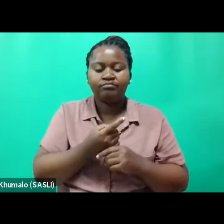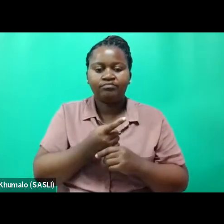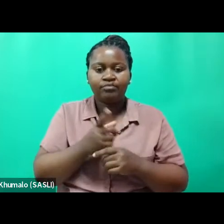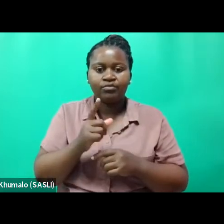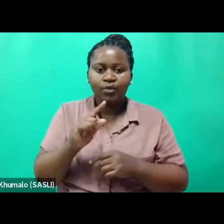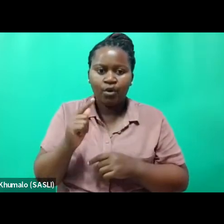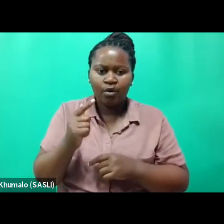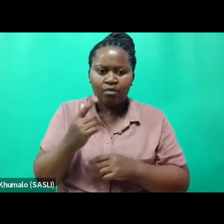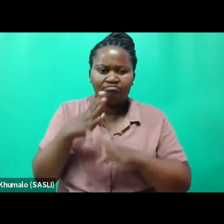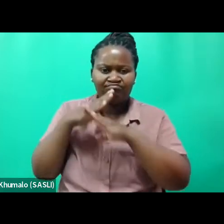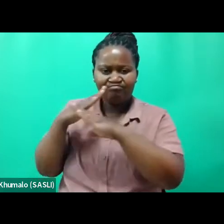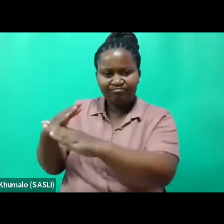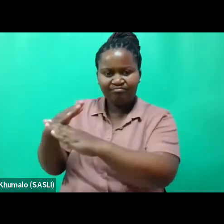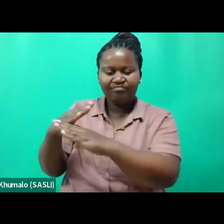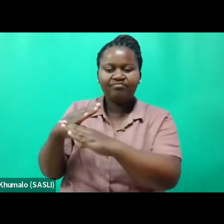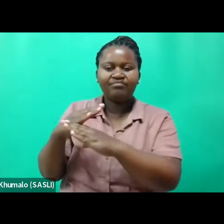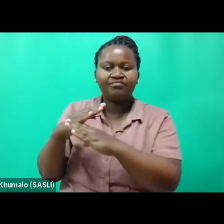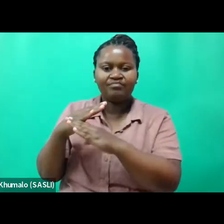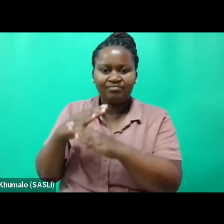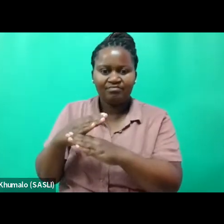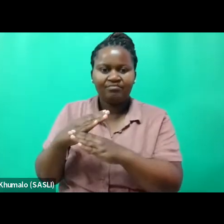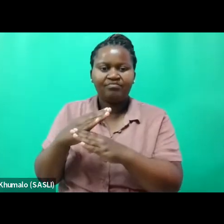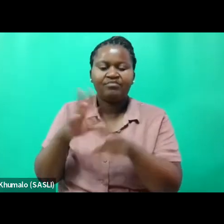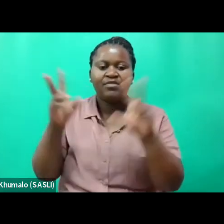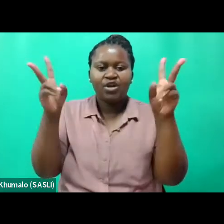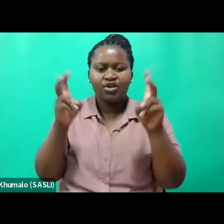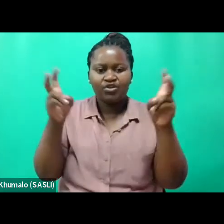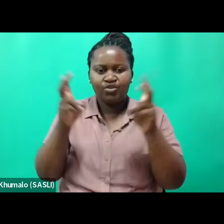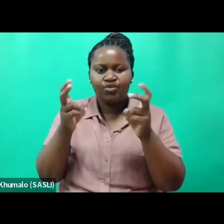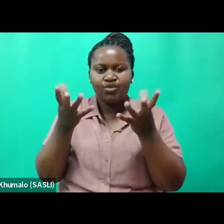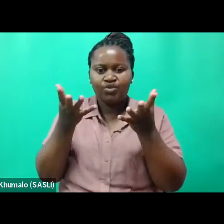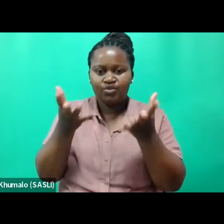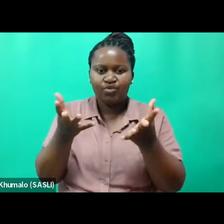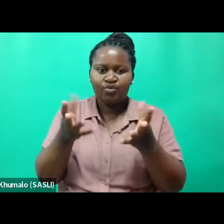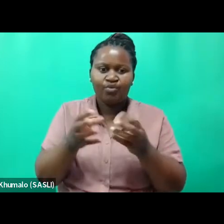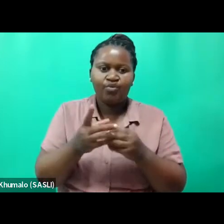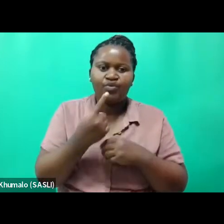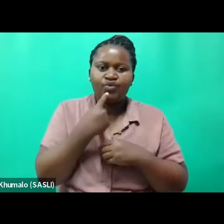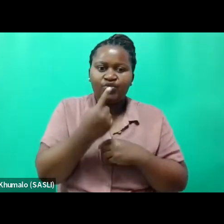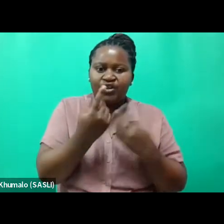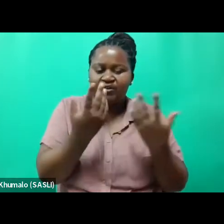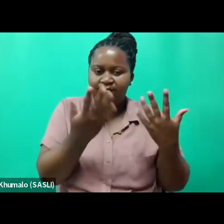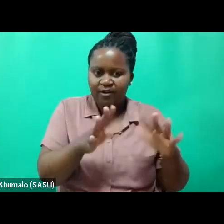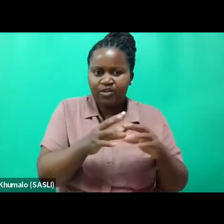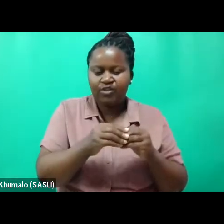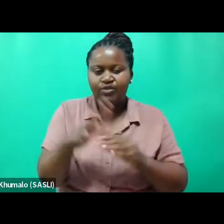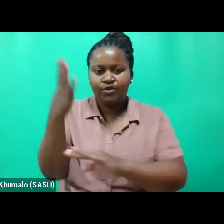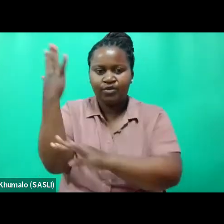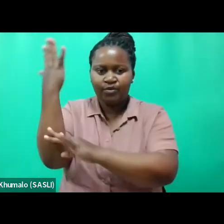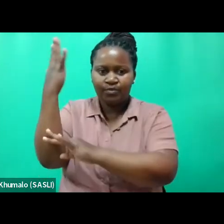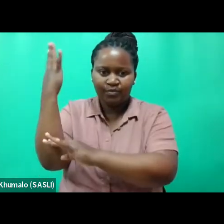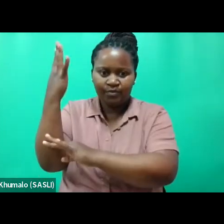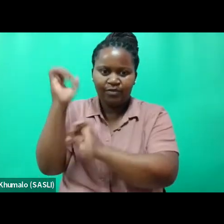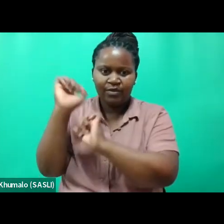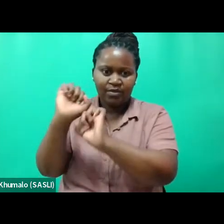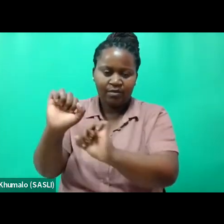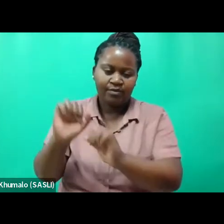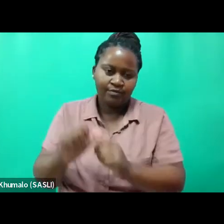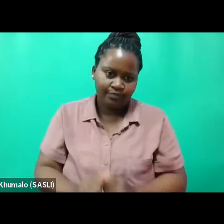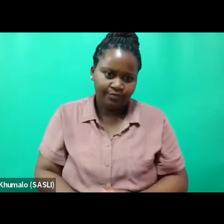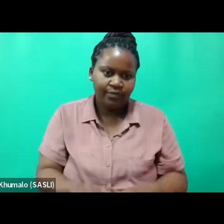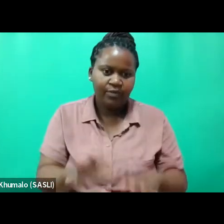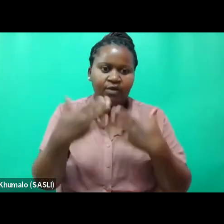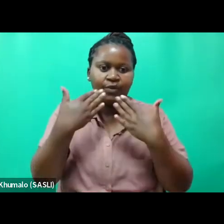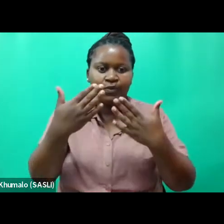avoid such issues that you have mentioned in your presentation. Thank you very